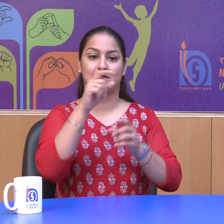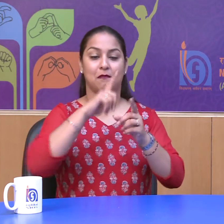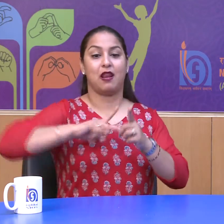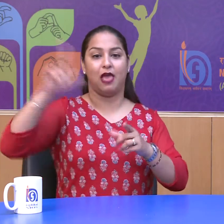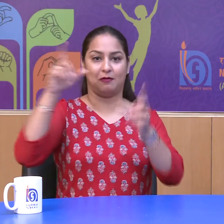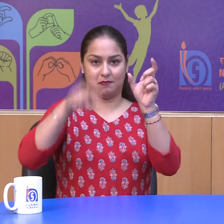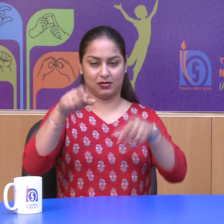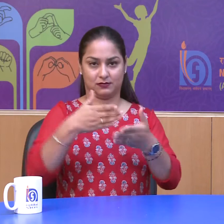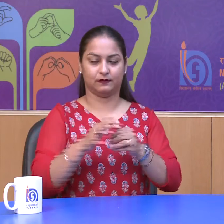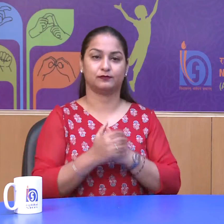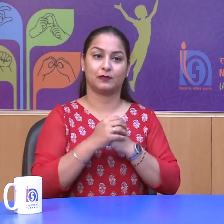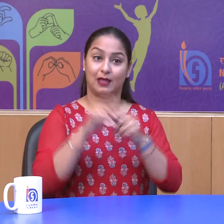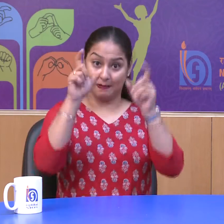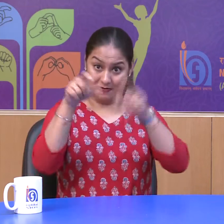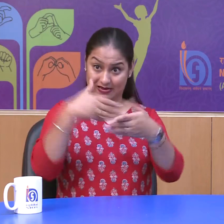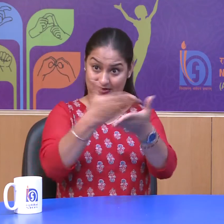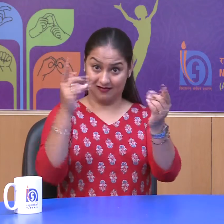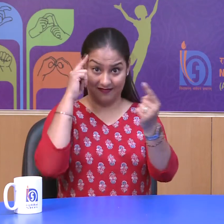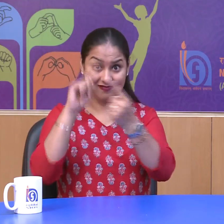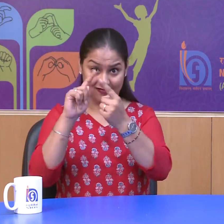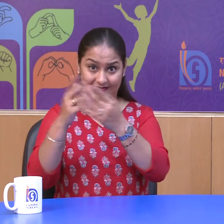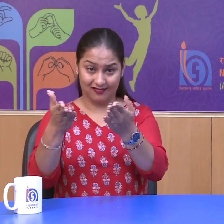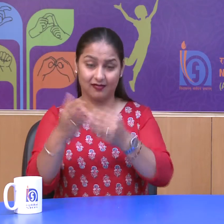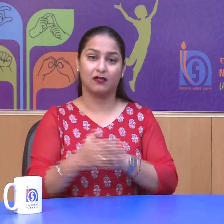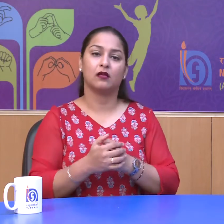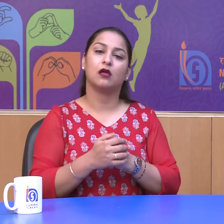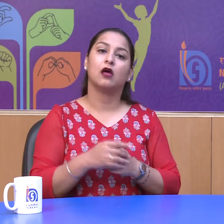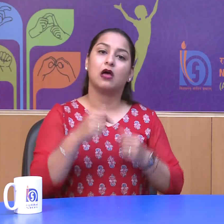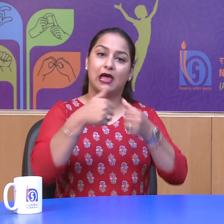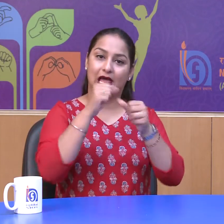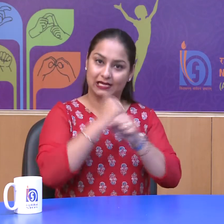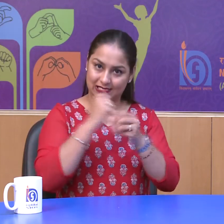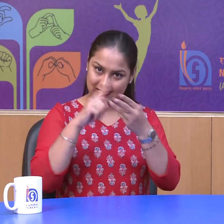Public opinion, agencies for its formulation.